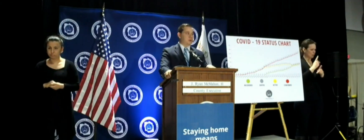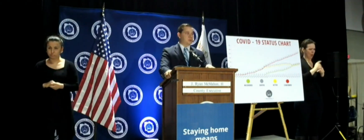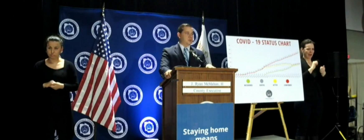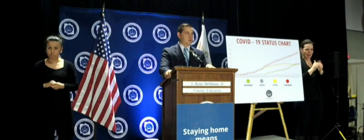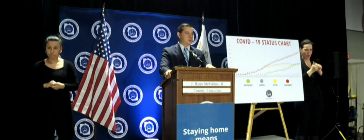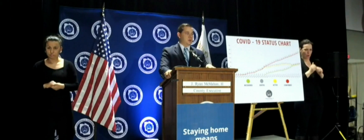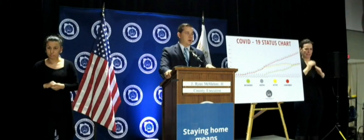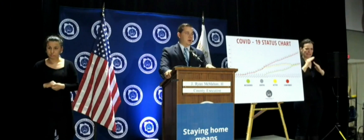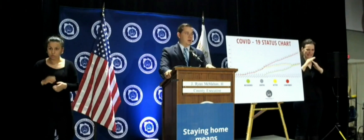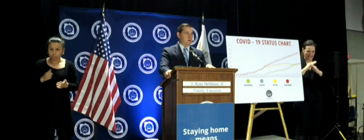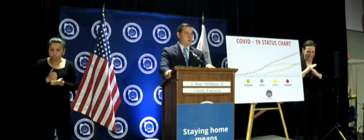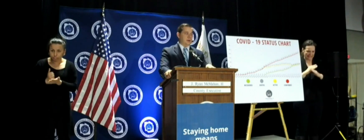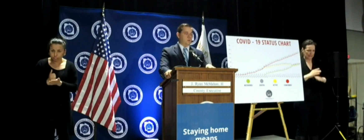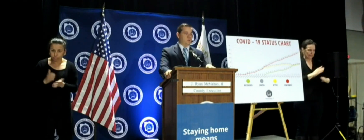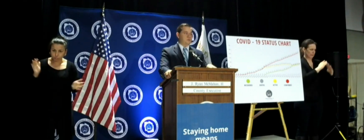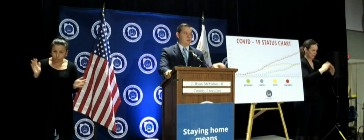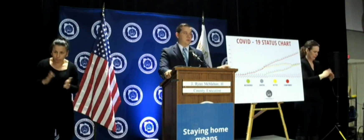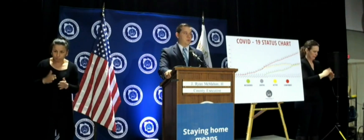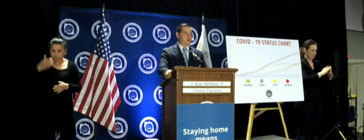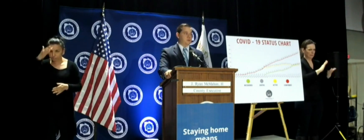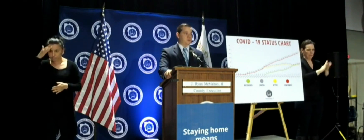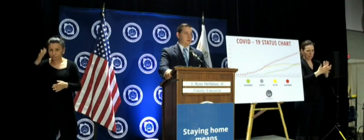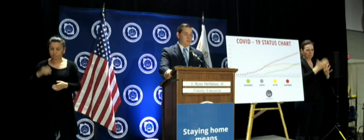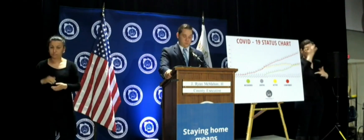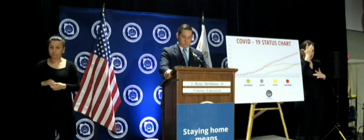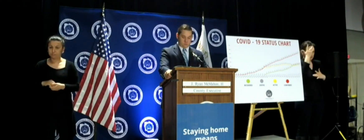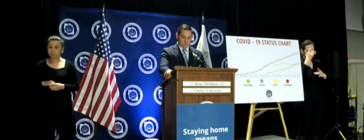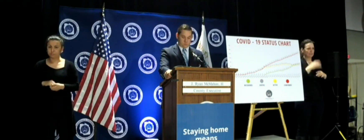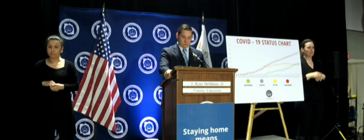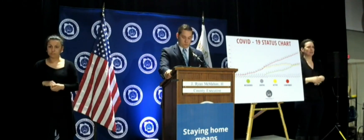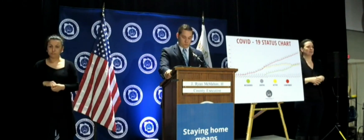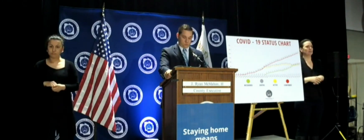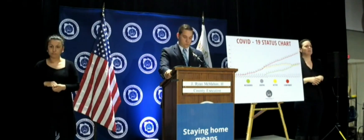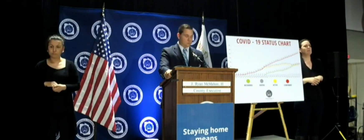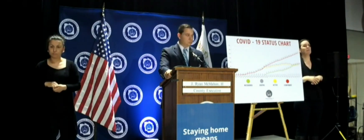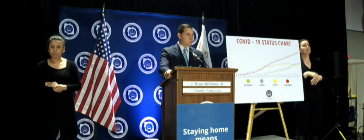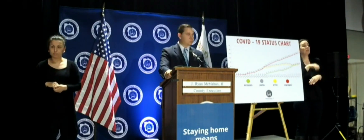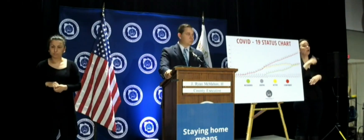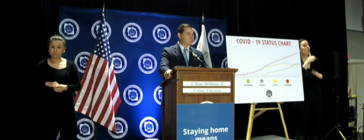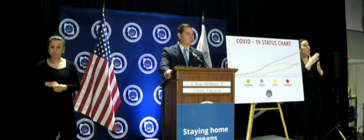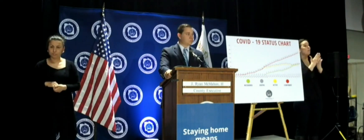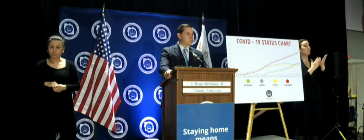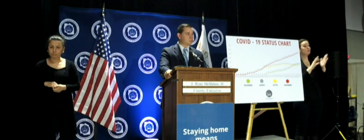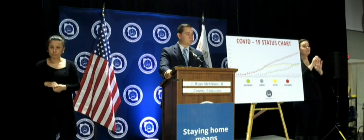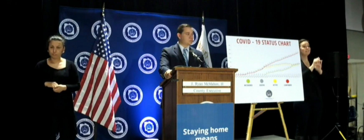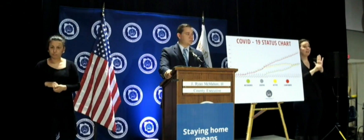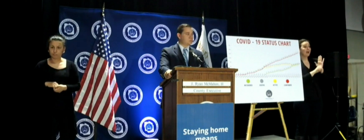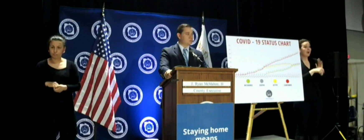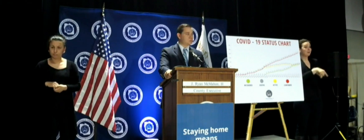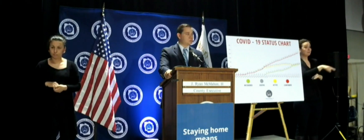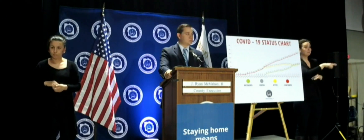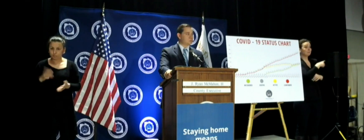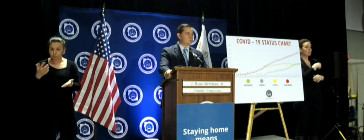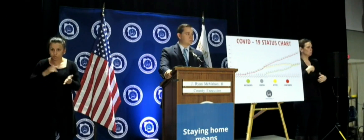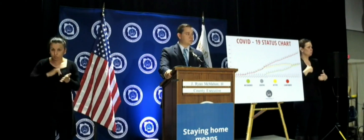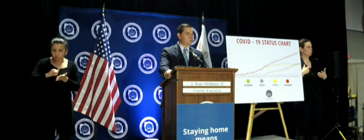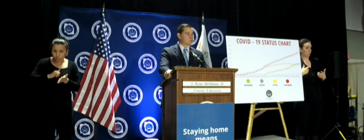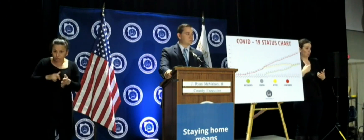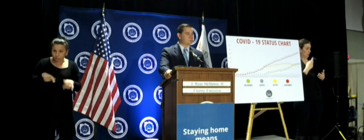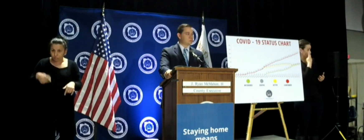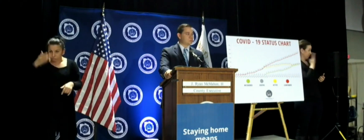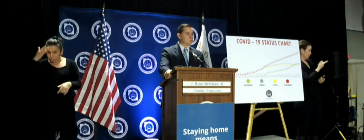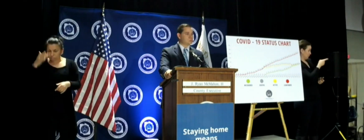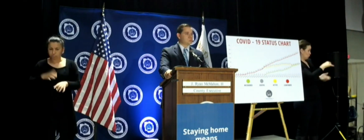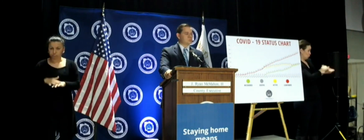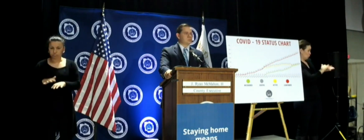a situation that we've seen in other parts of the state. How many of our 12 or 13 nursing homes would you say